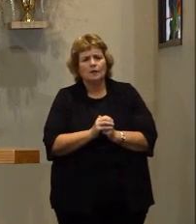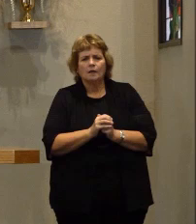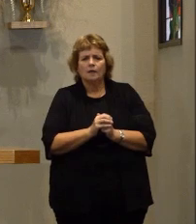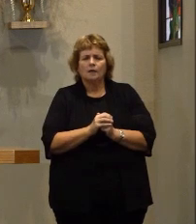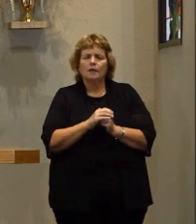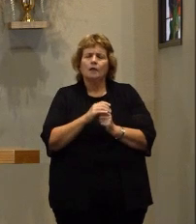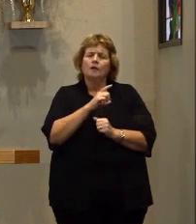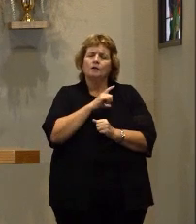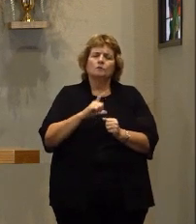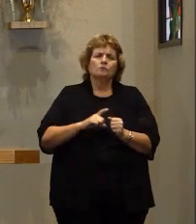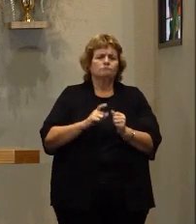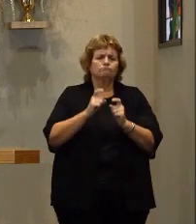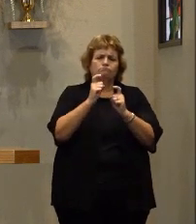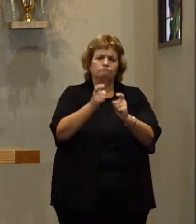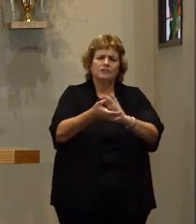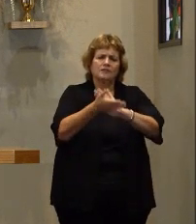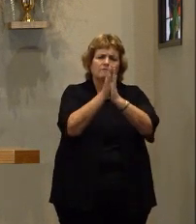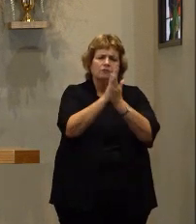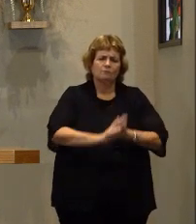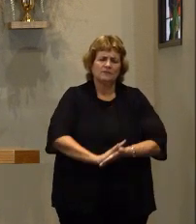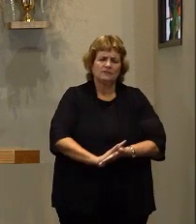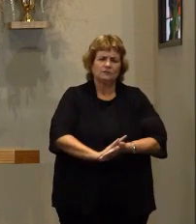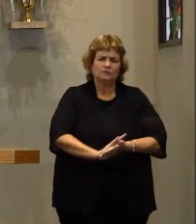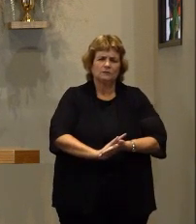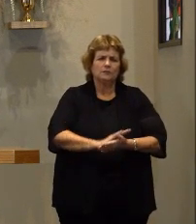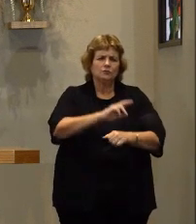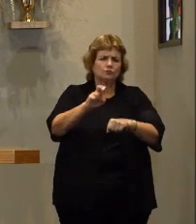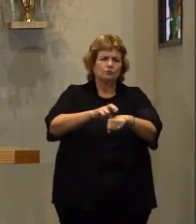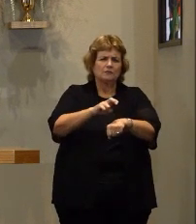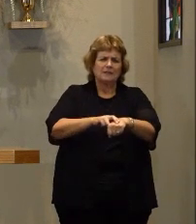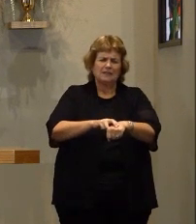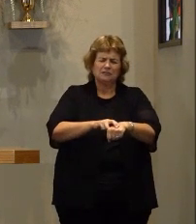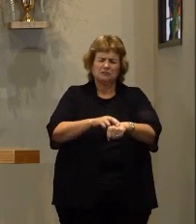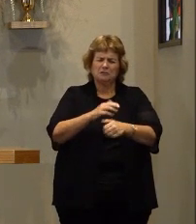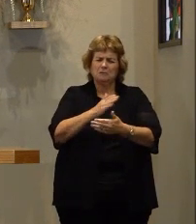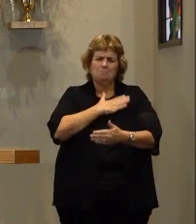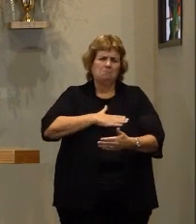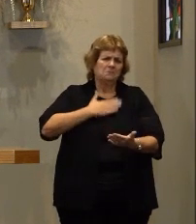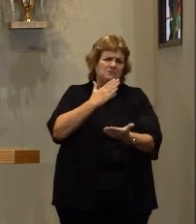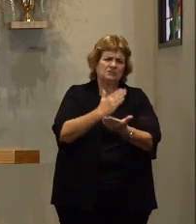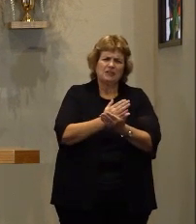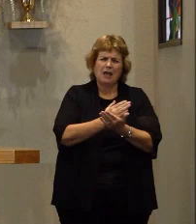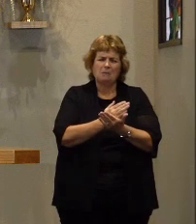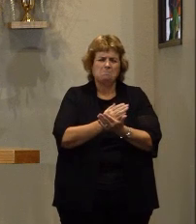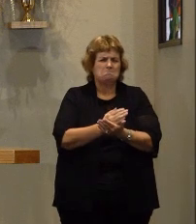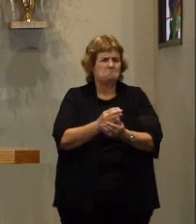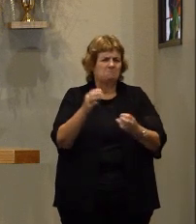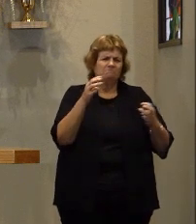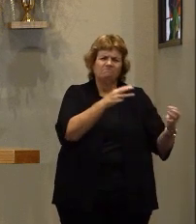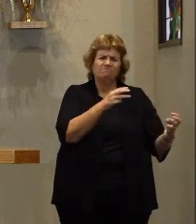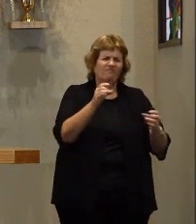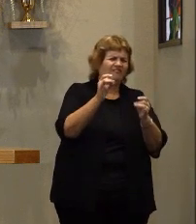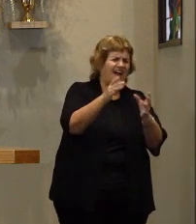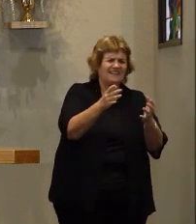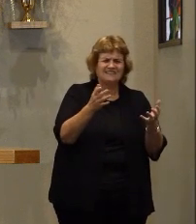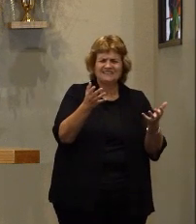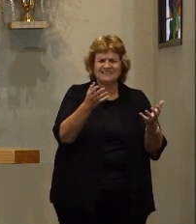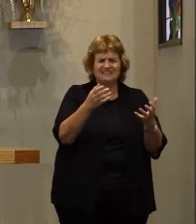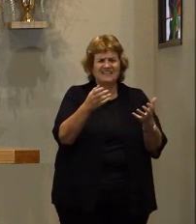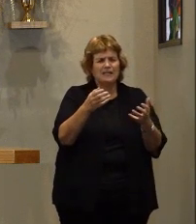nations. Bring an end to violence, prejudice, and racism. Lord, in your